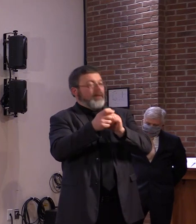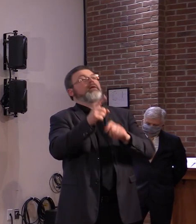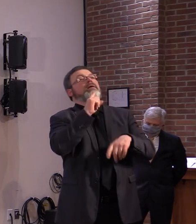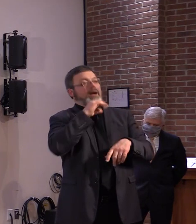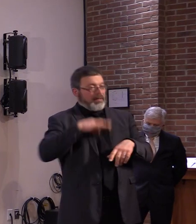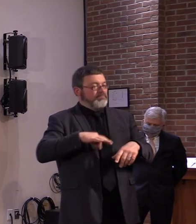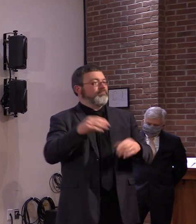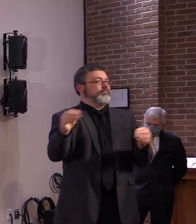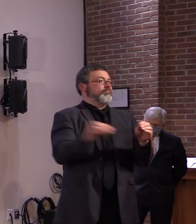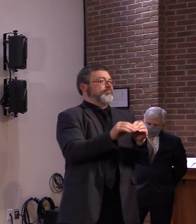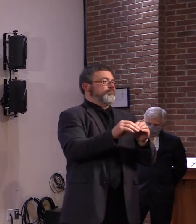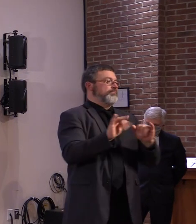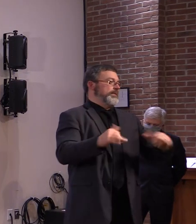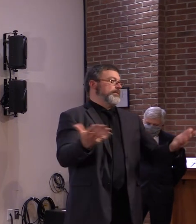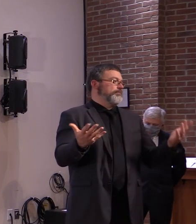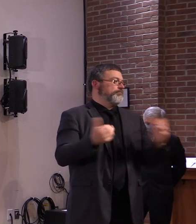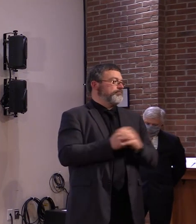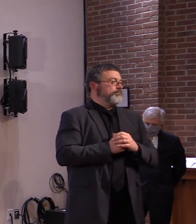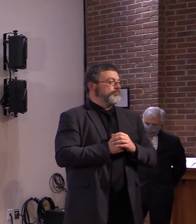program has played out,